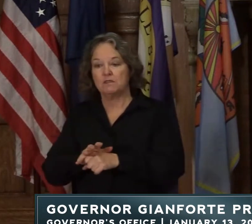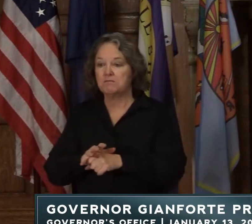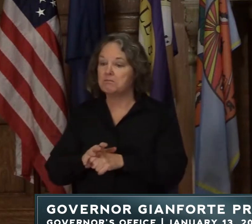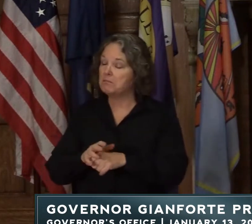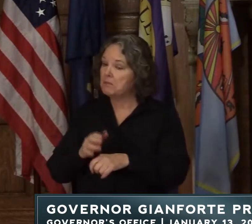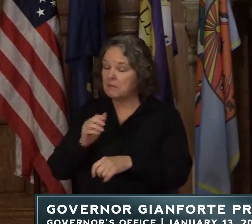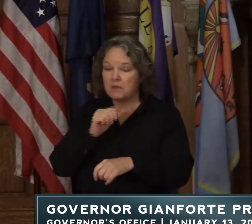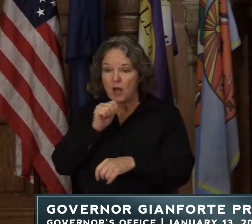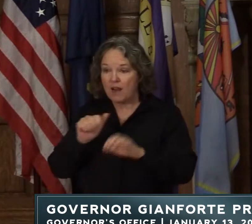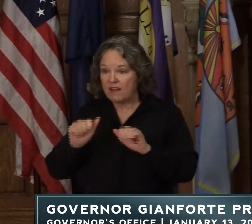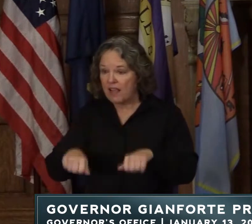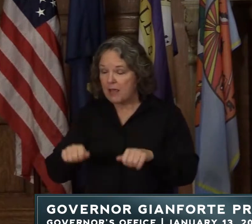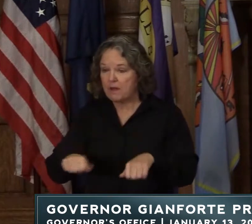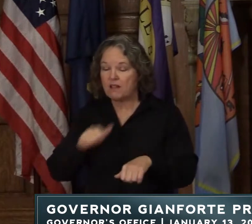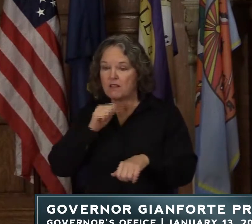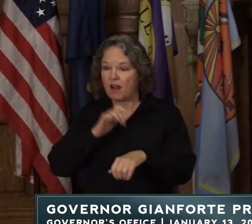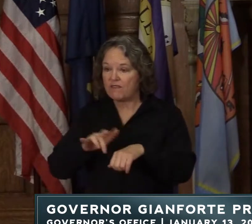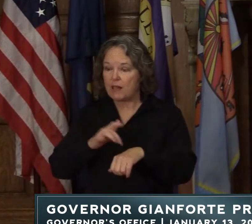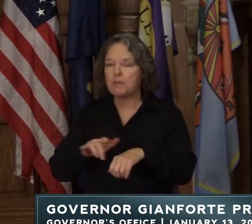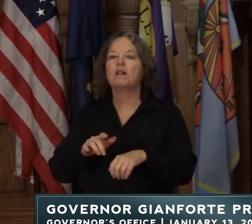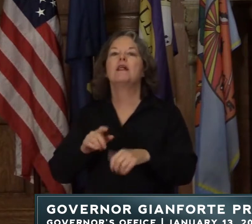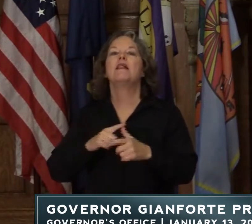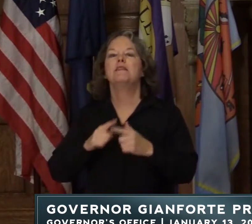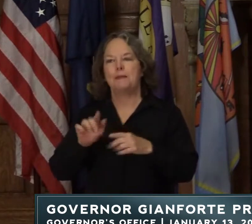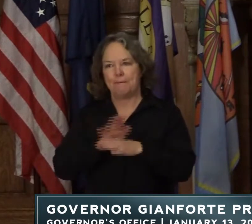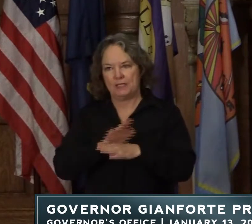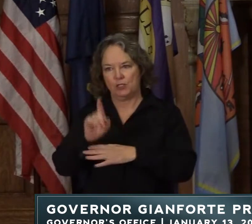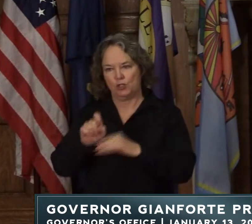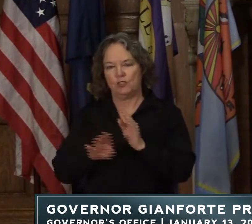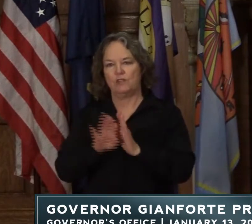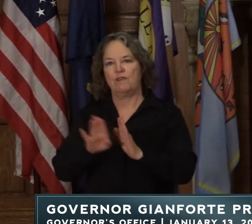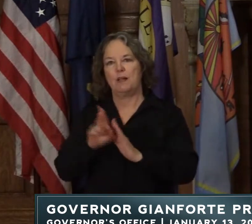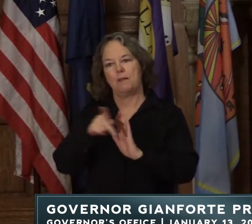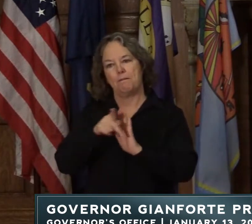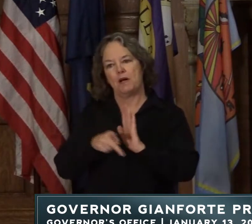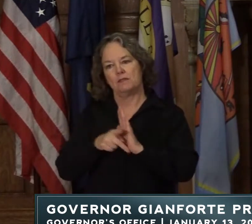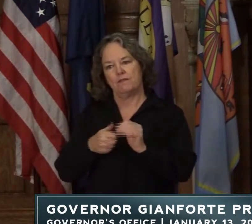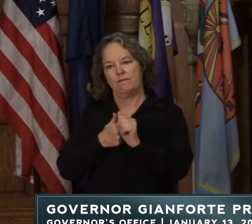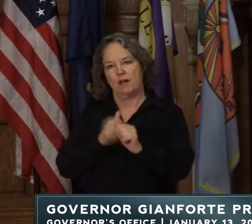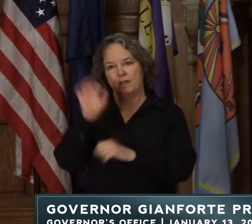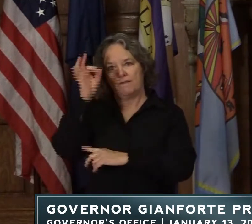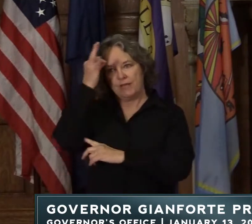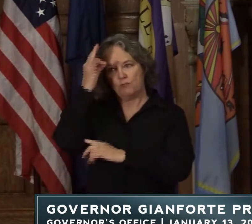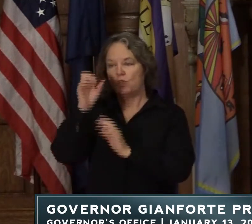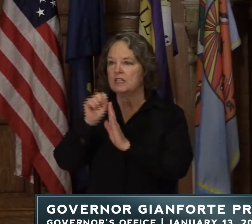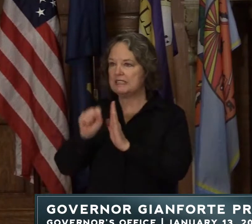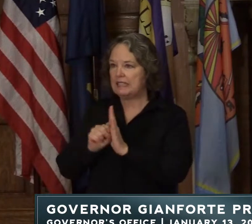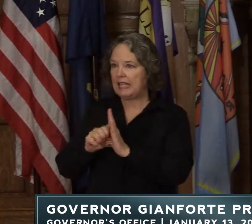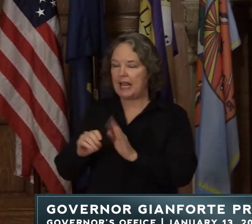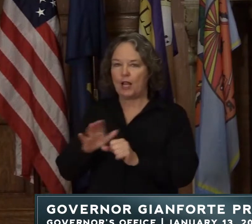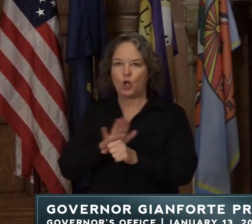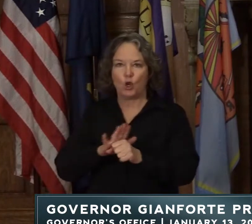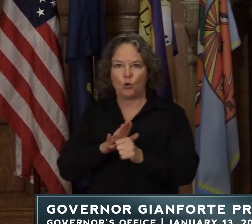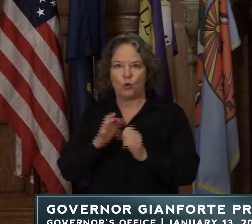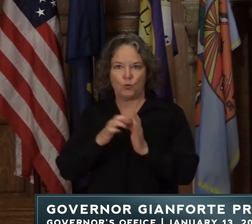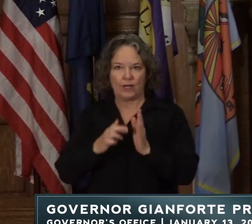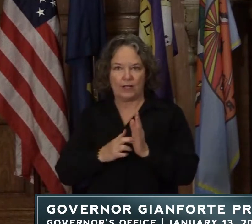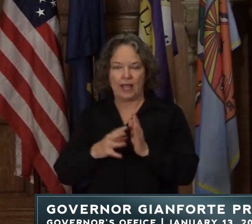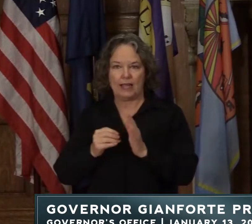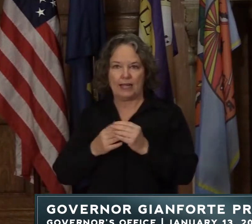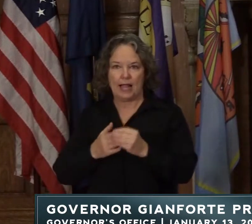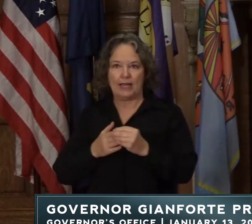not available, businesses should develop policies in accordance with federal, state, and local regulations and